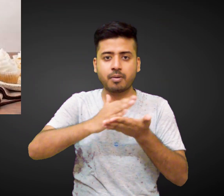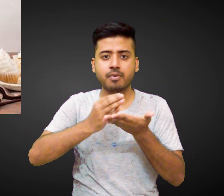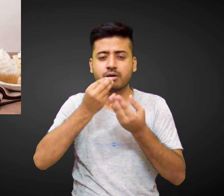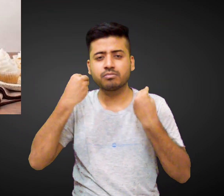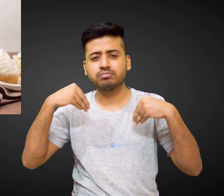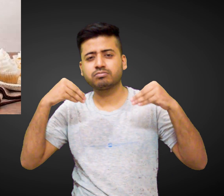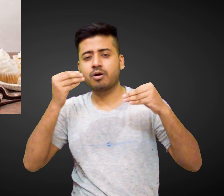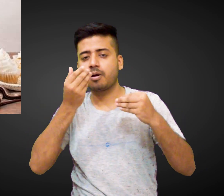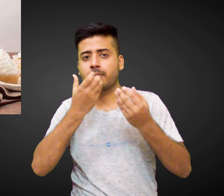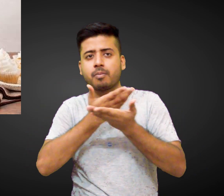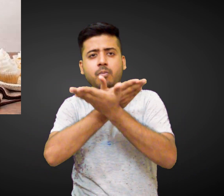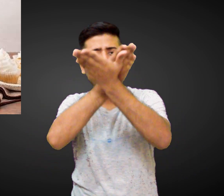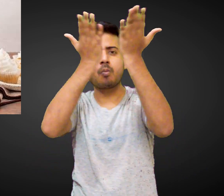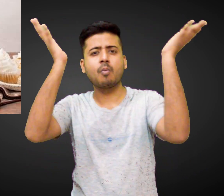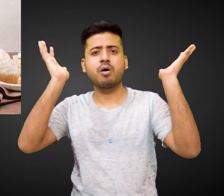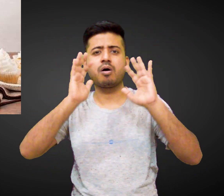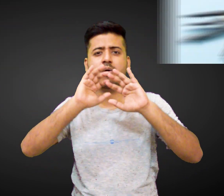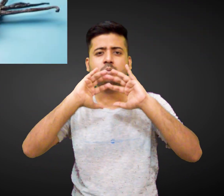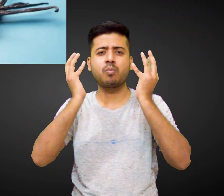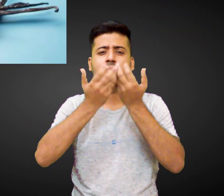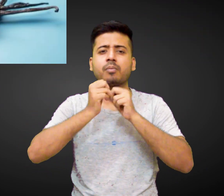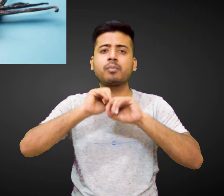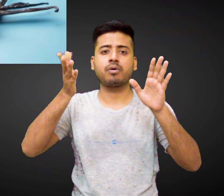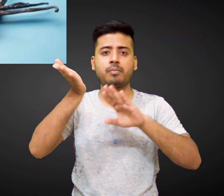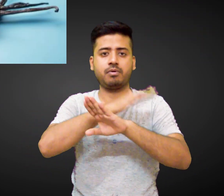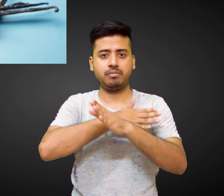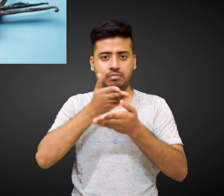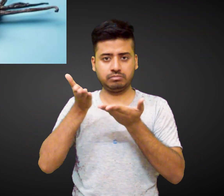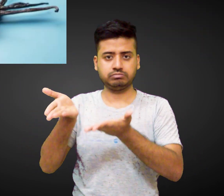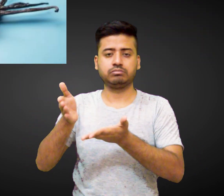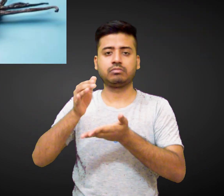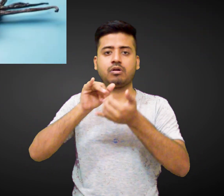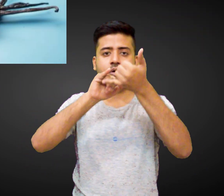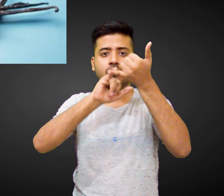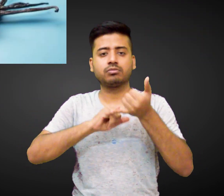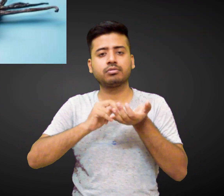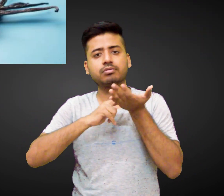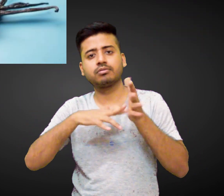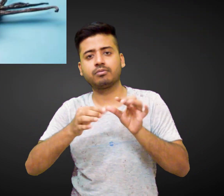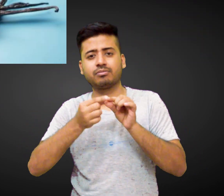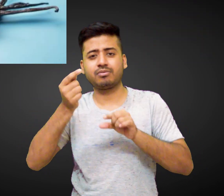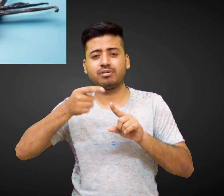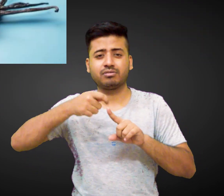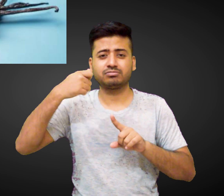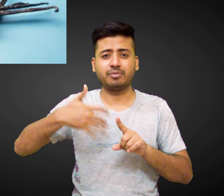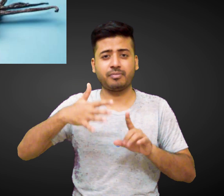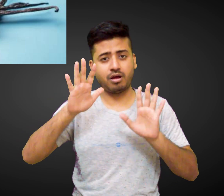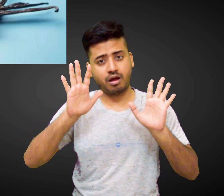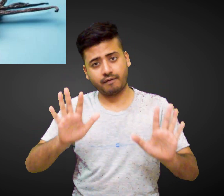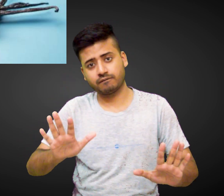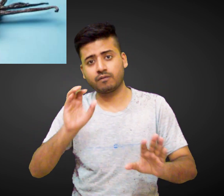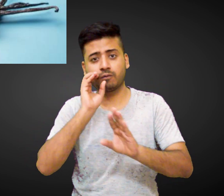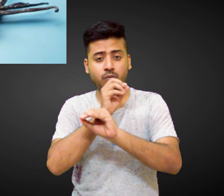anti-inflammatory properties. It may also aid in reducing anxiety, promoting healthy digestion, and even improving heart